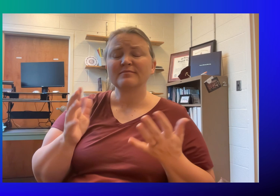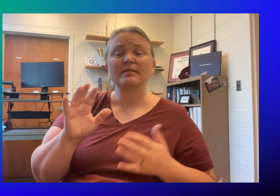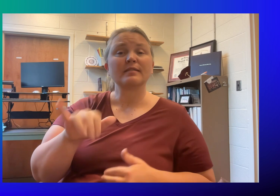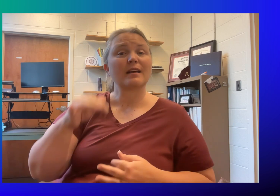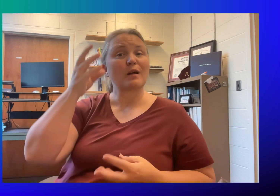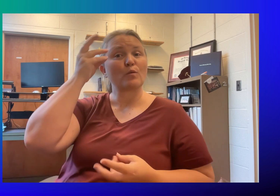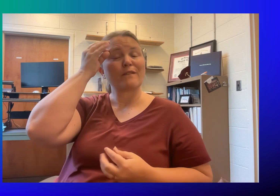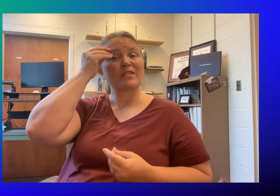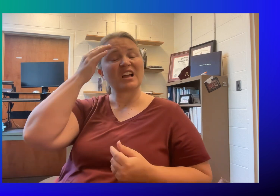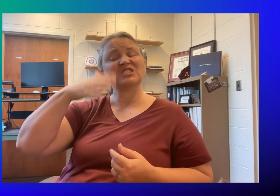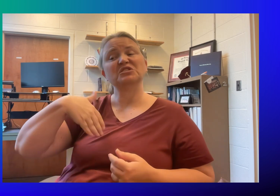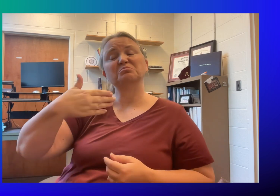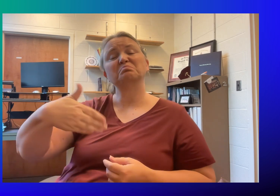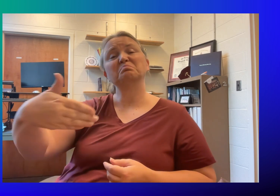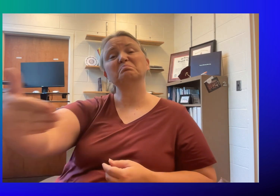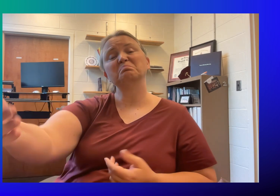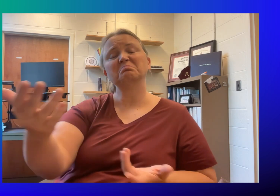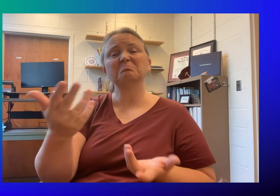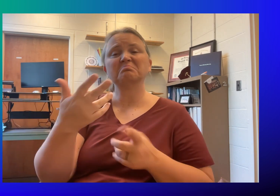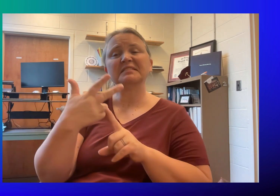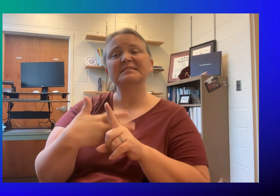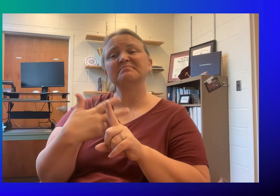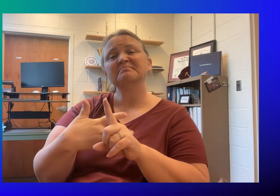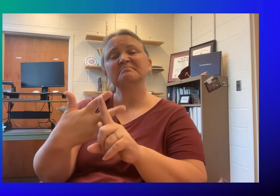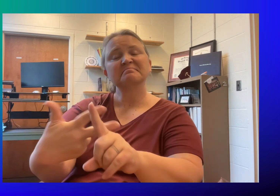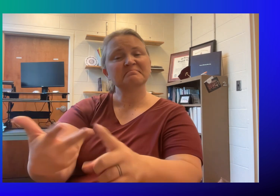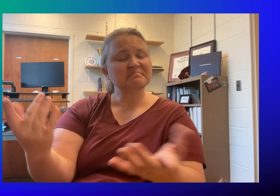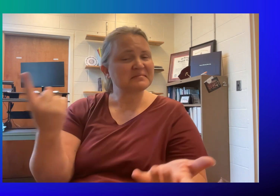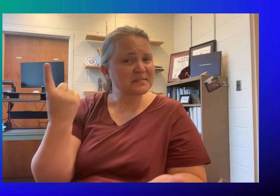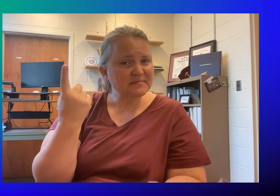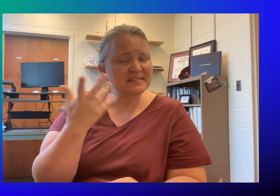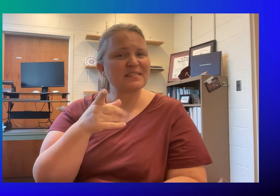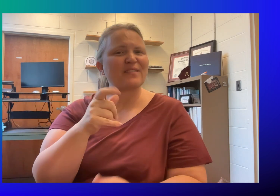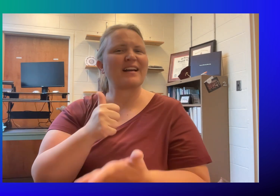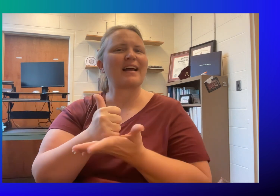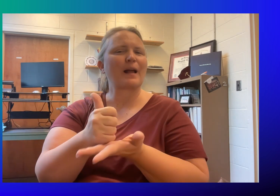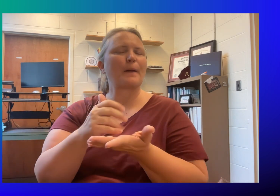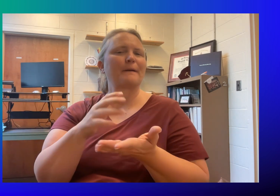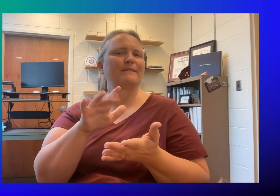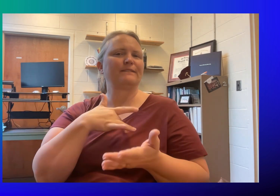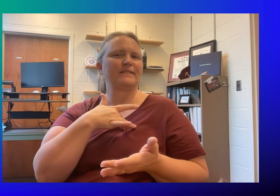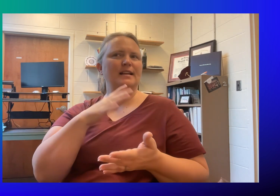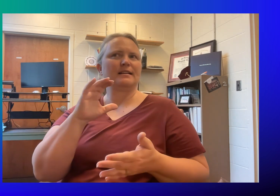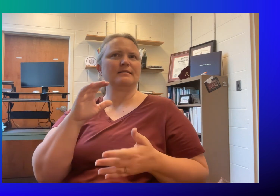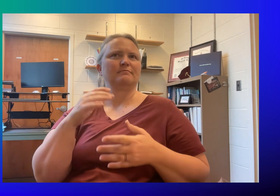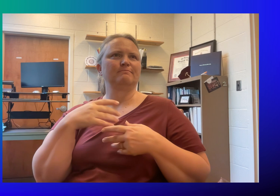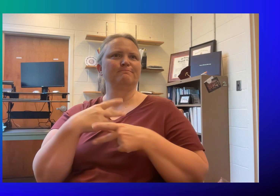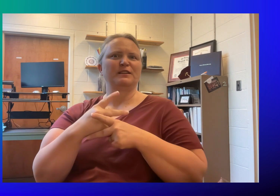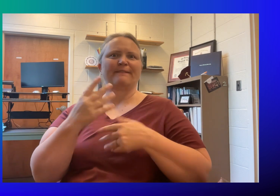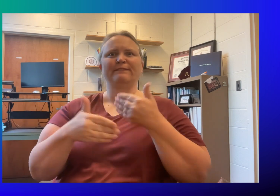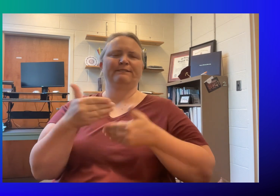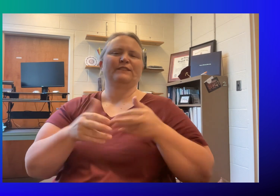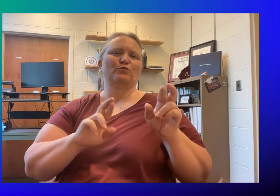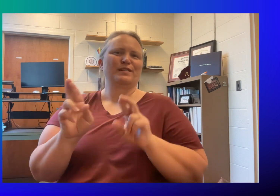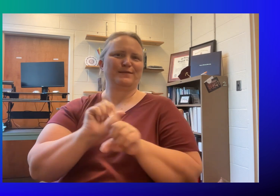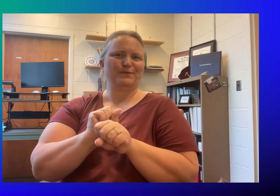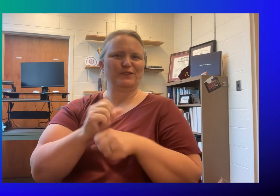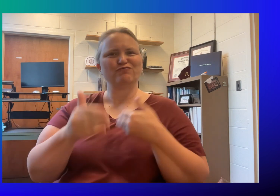So doing that sort of reflection every now and then will help you just be sure that the writing space continues to be a productive space for you.